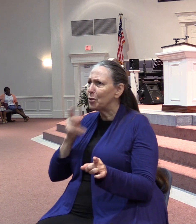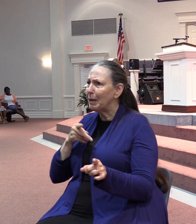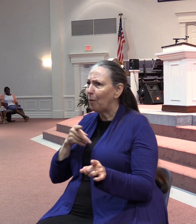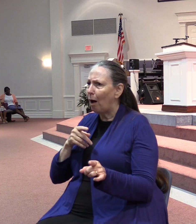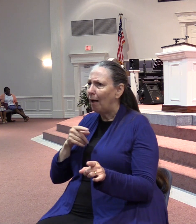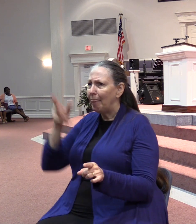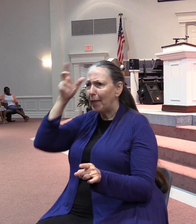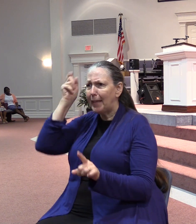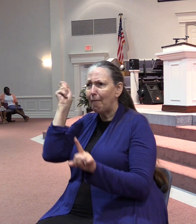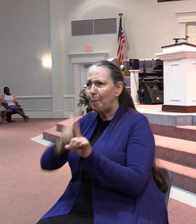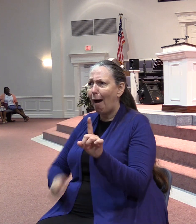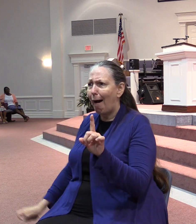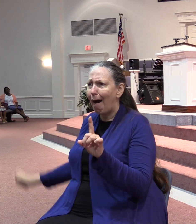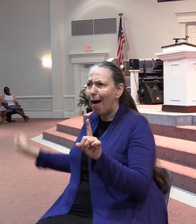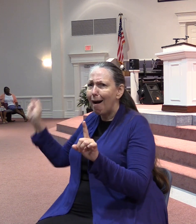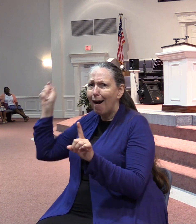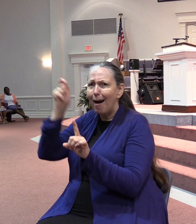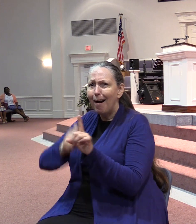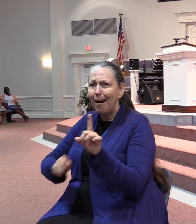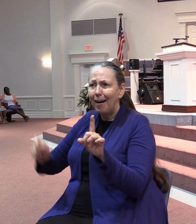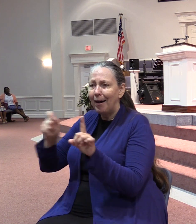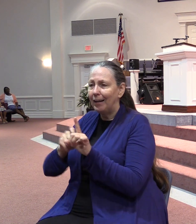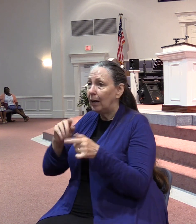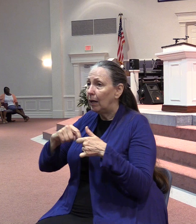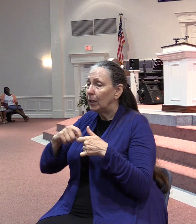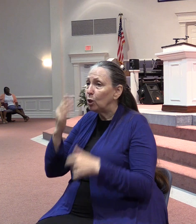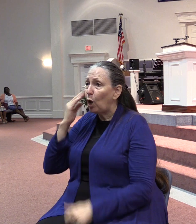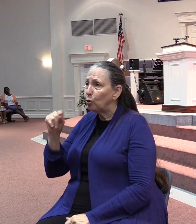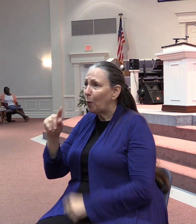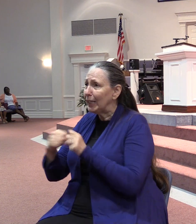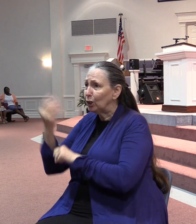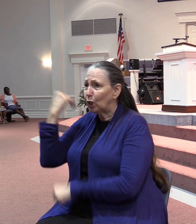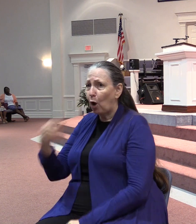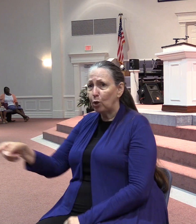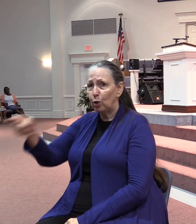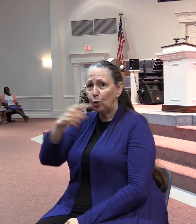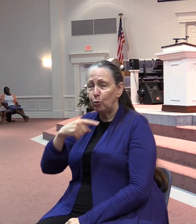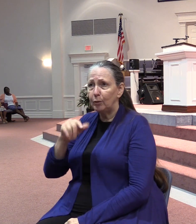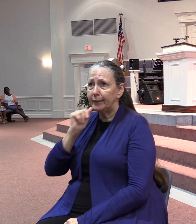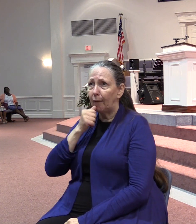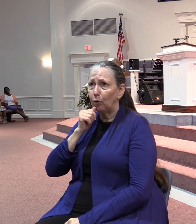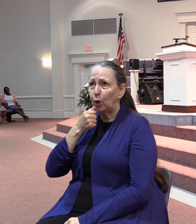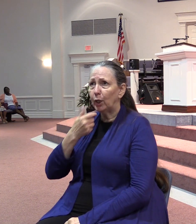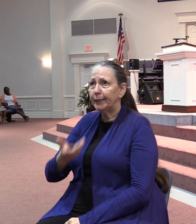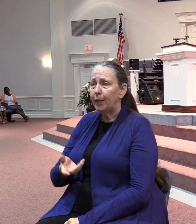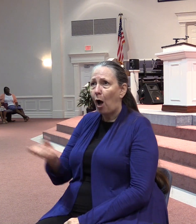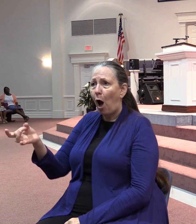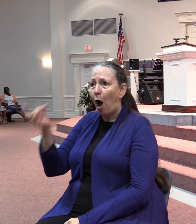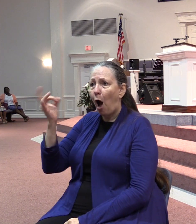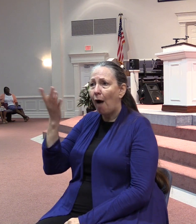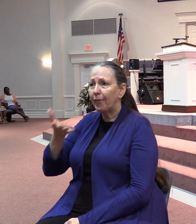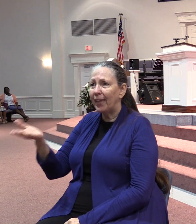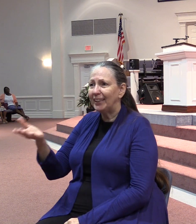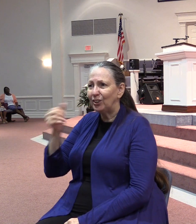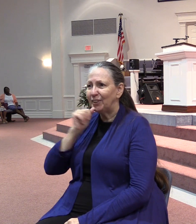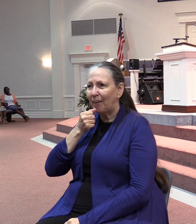Yes, Lord. Do you know why 20 years ago you went through all the horrible stuff that